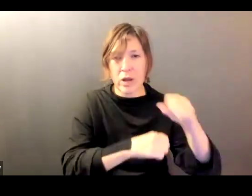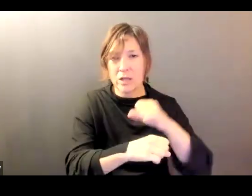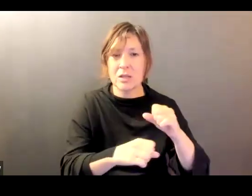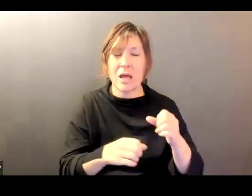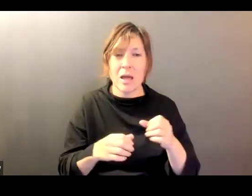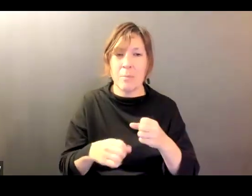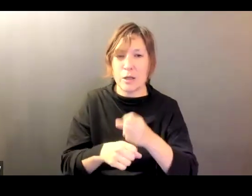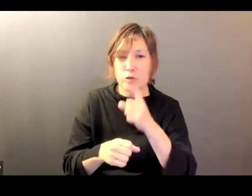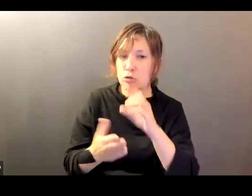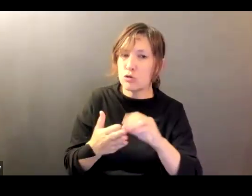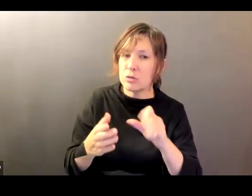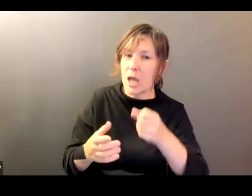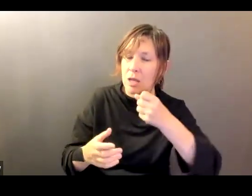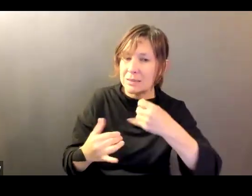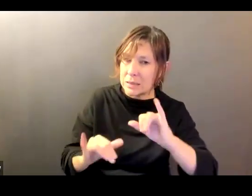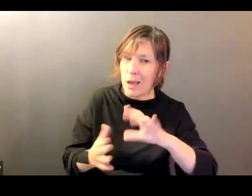content area.